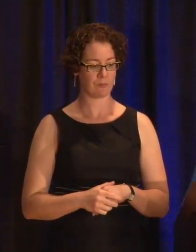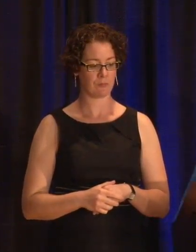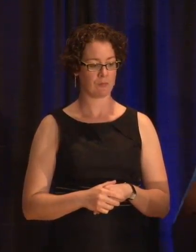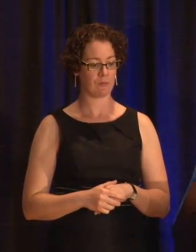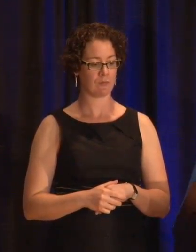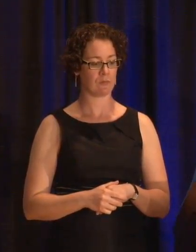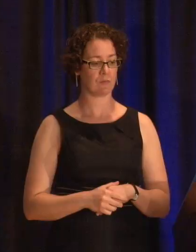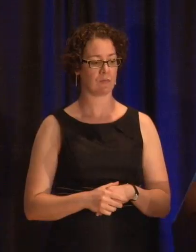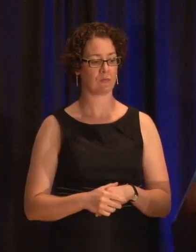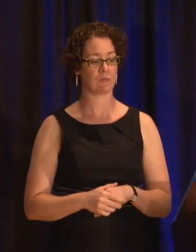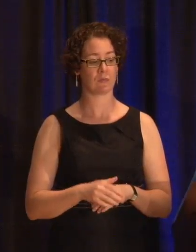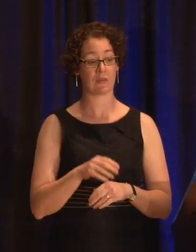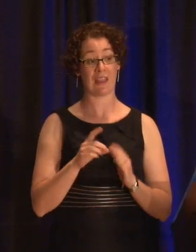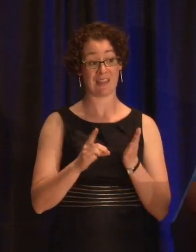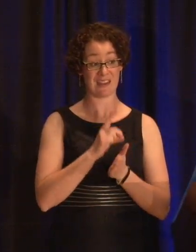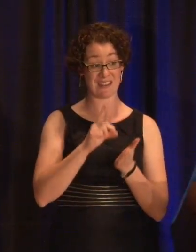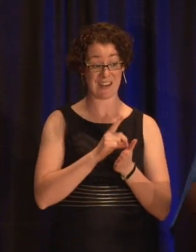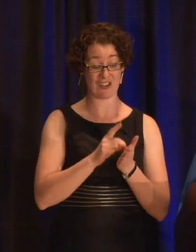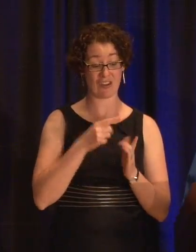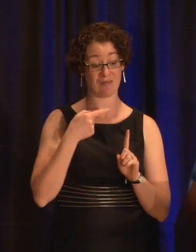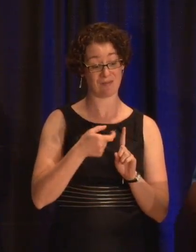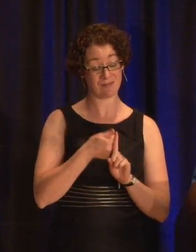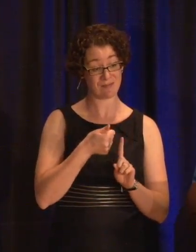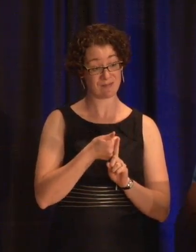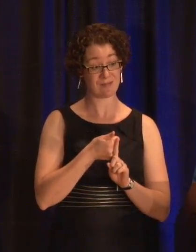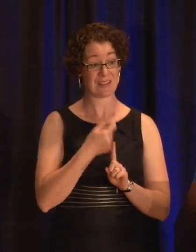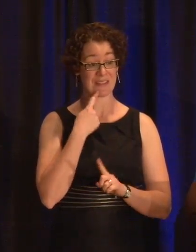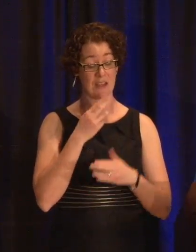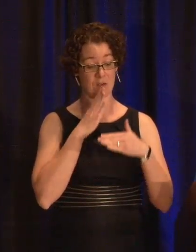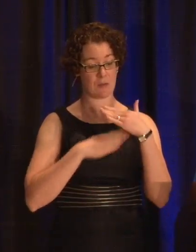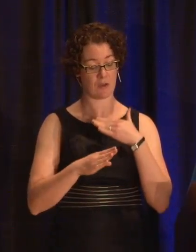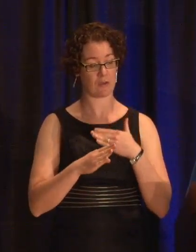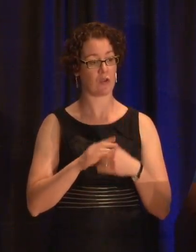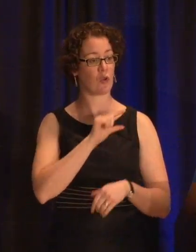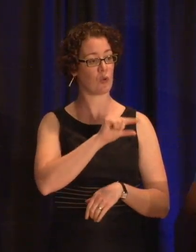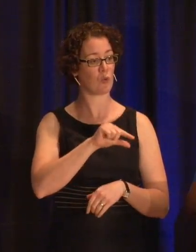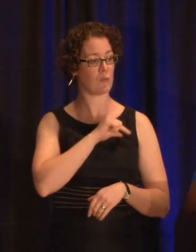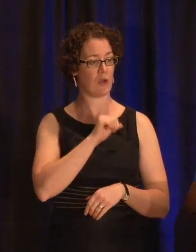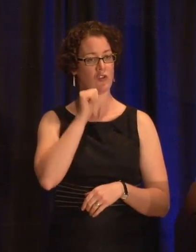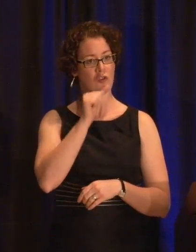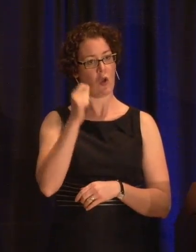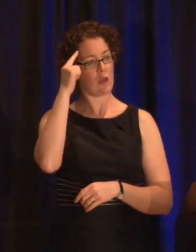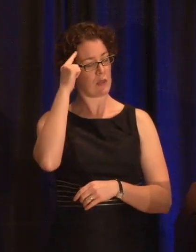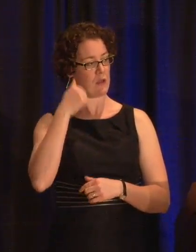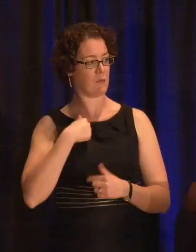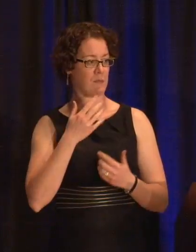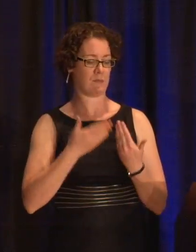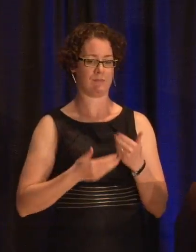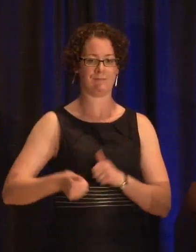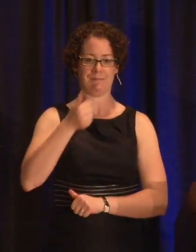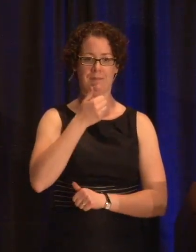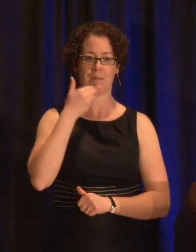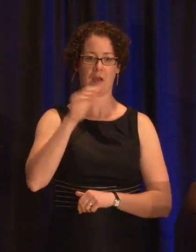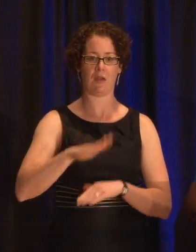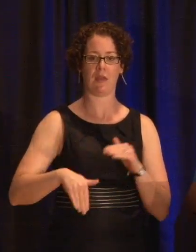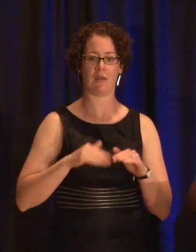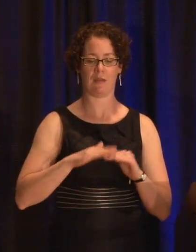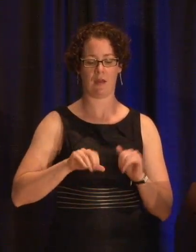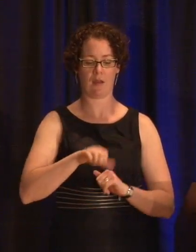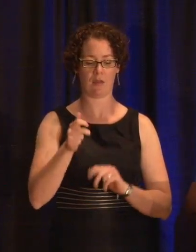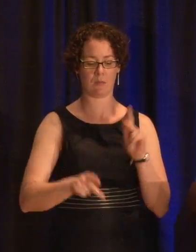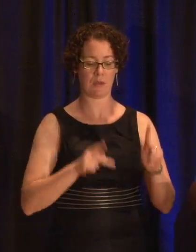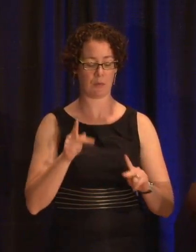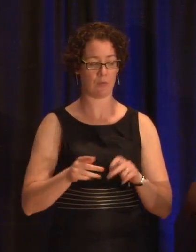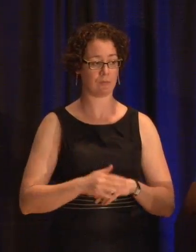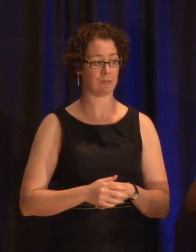As defined by the Merriam-Webster Dictionary, humility is the quality or state of not thinking you are better than other people. Through